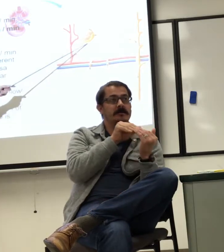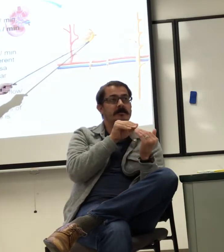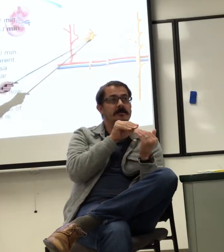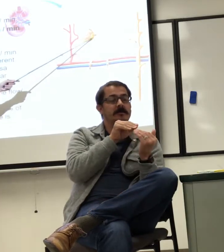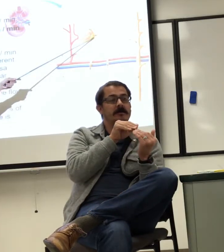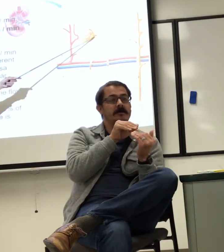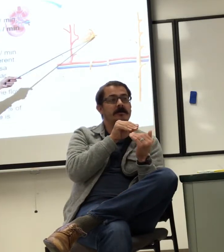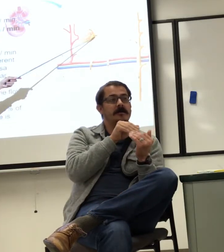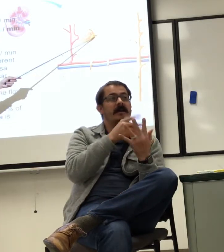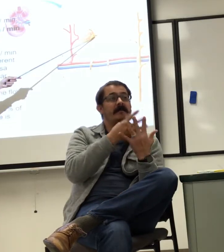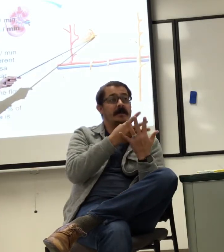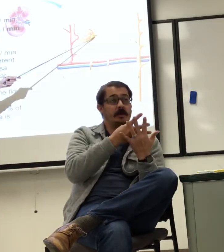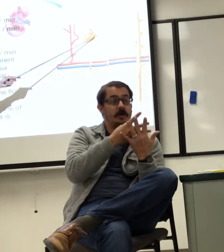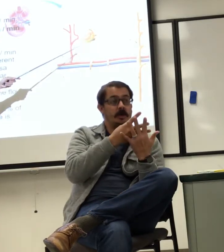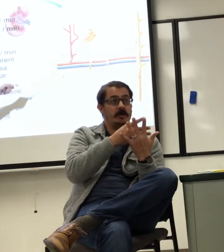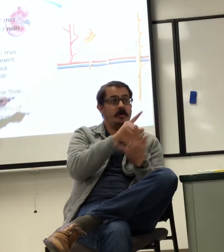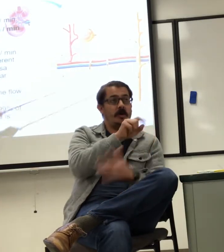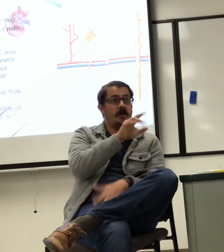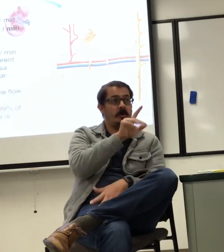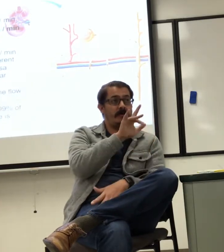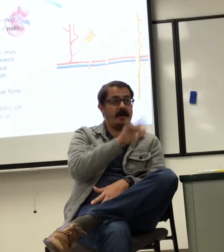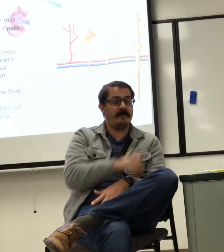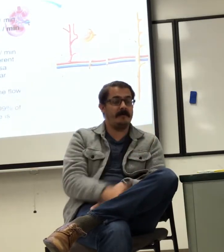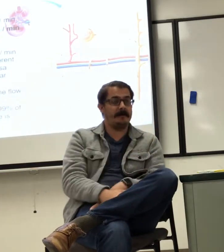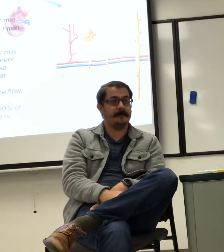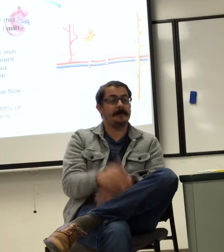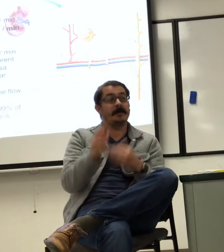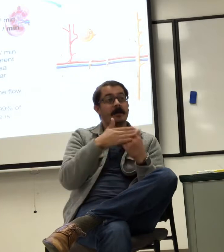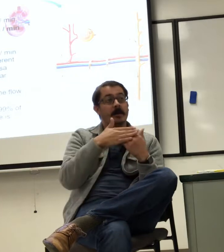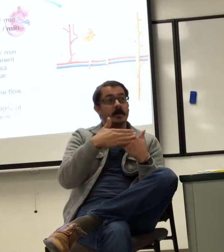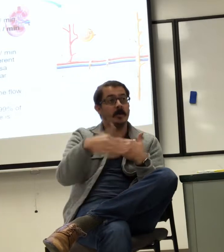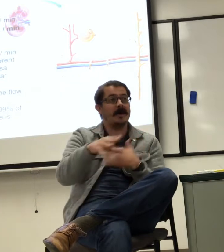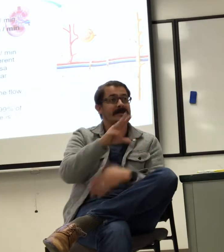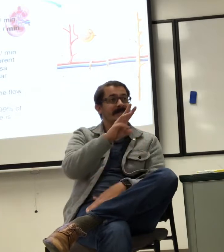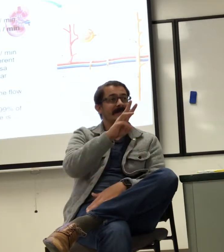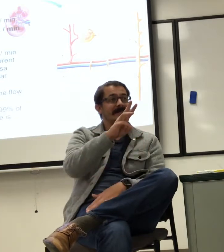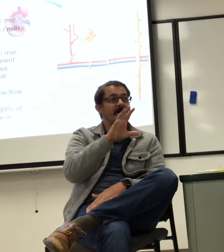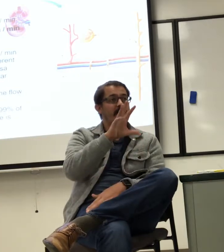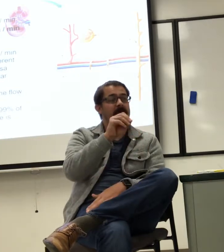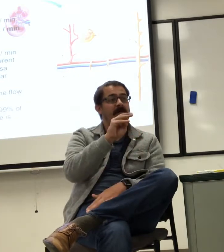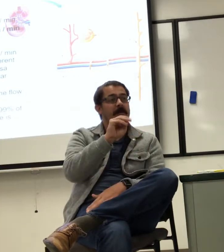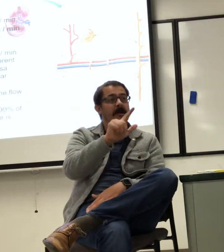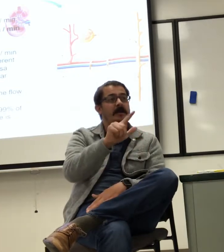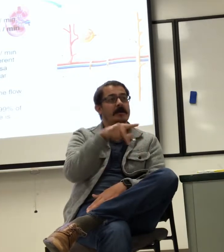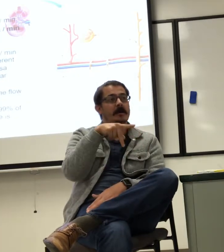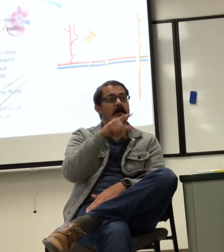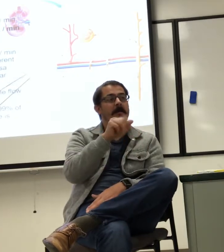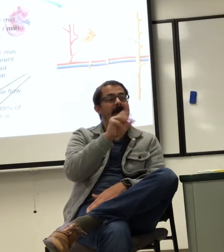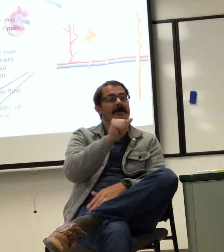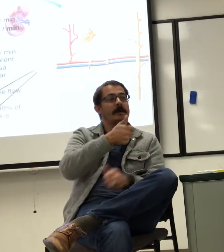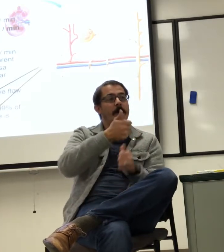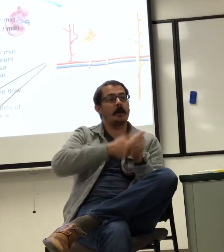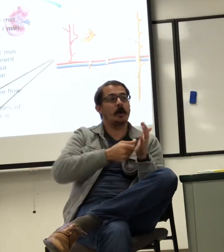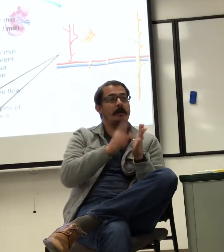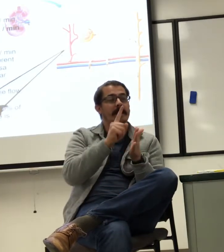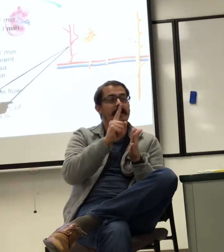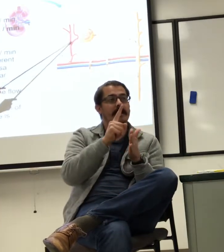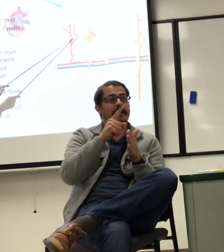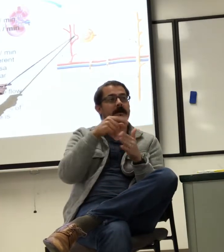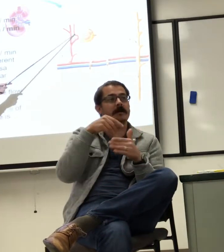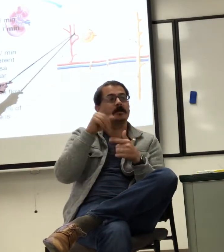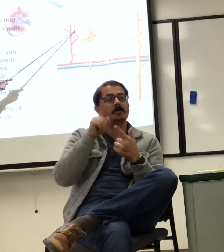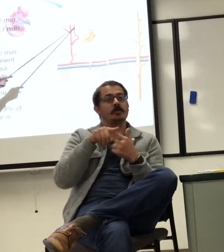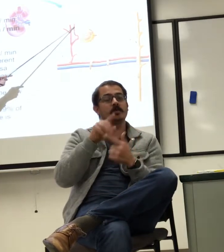mils per minute is filtered. For the rest, 650 mils of plasma per minute would go into the